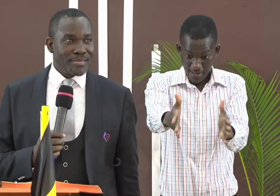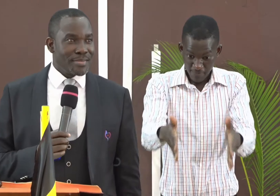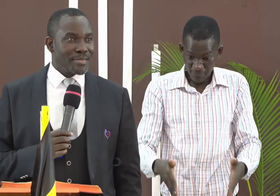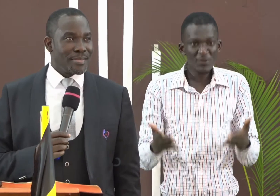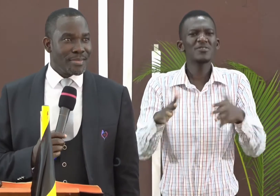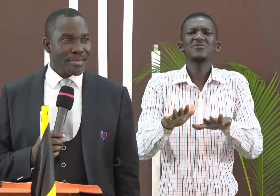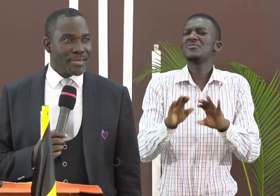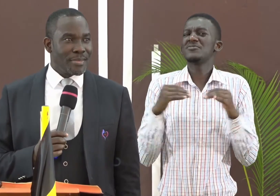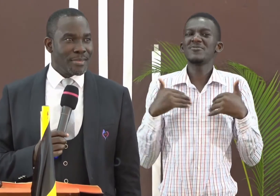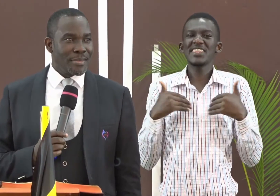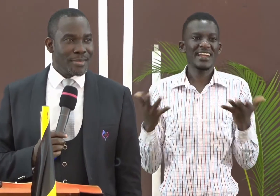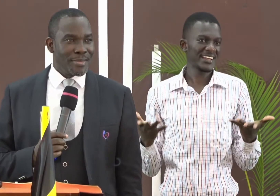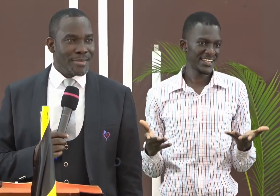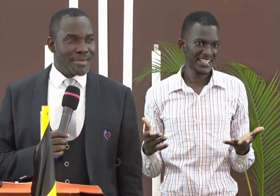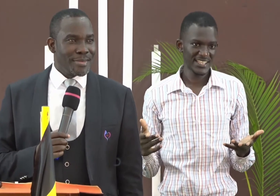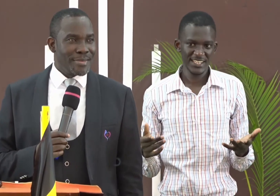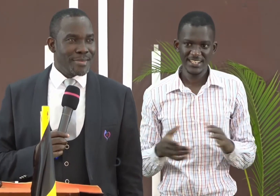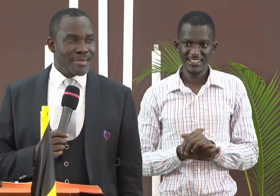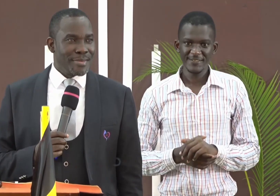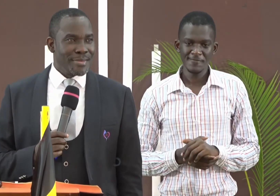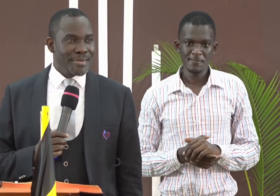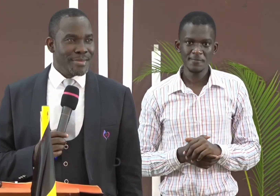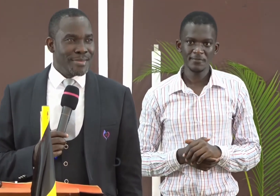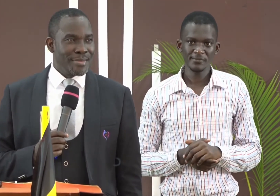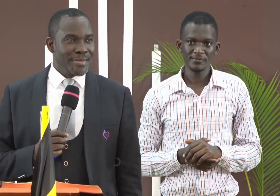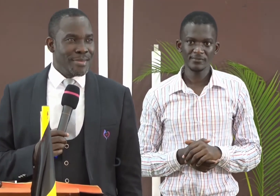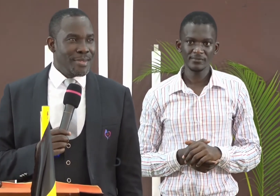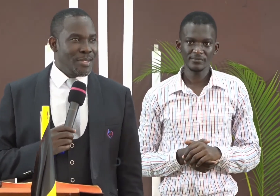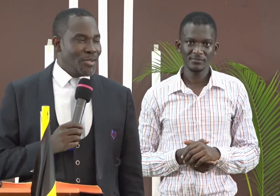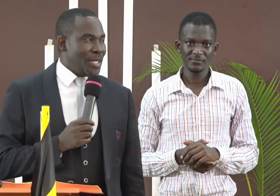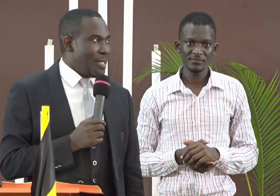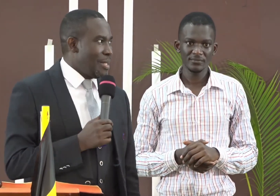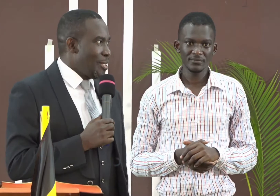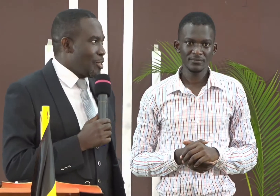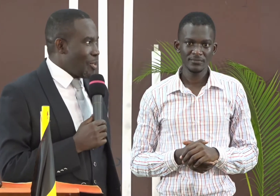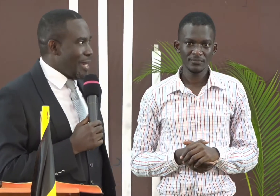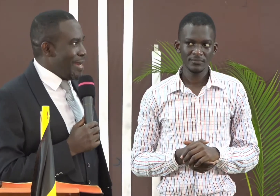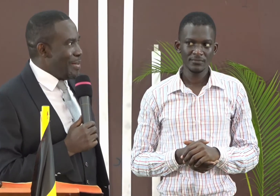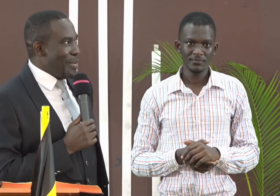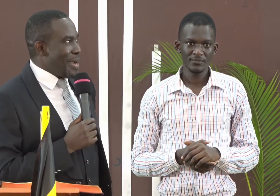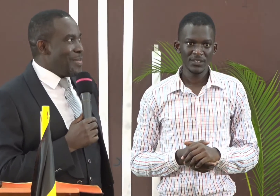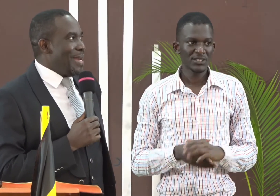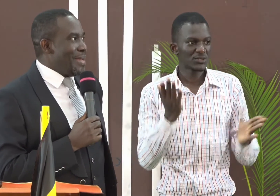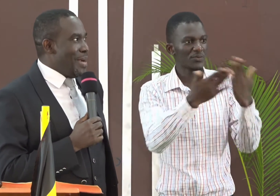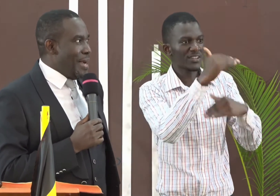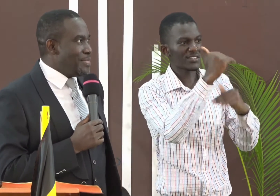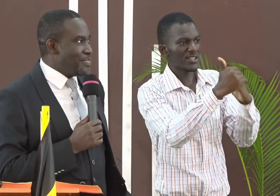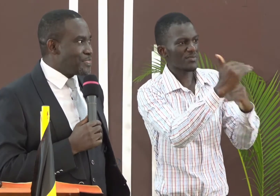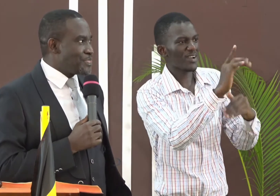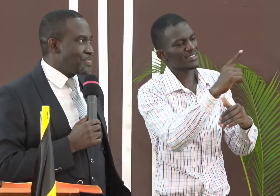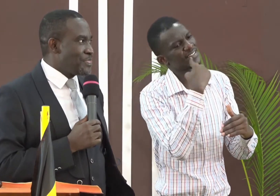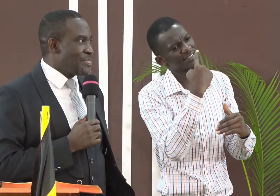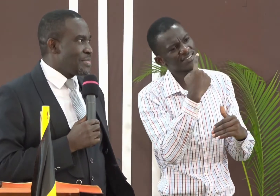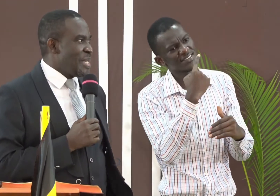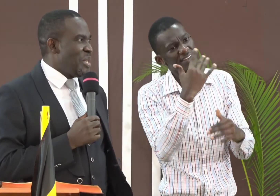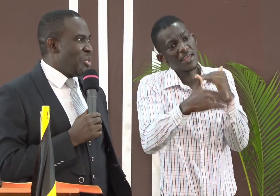Jesus was put was prepared by some rich man long before he would die. But for you even fear to look at the neighbor, coffin. Mugambe neighbor.